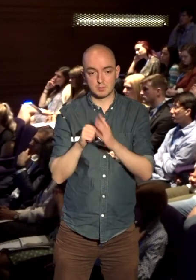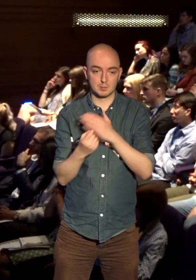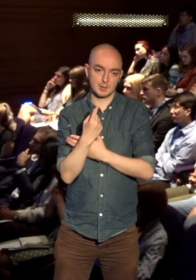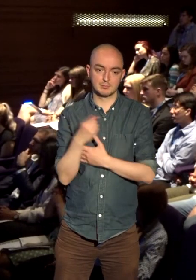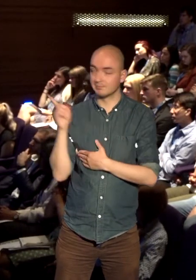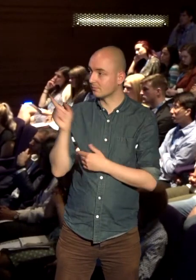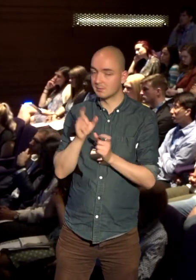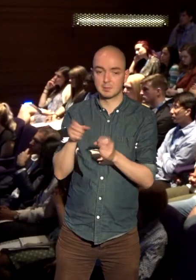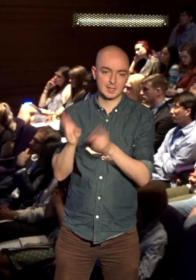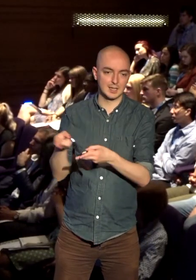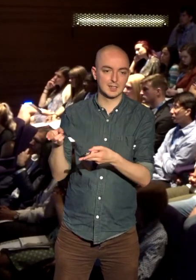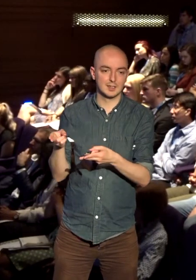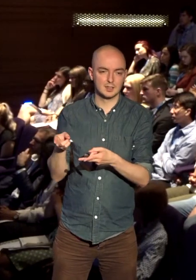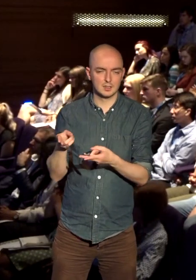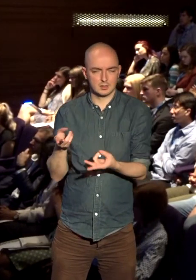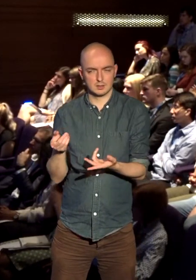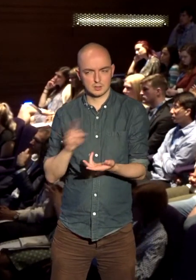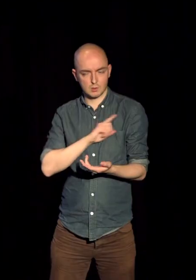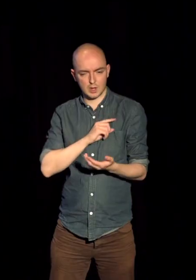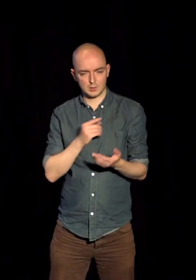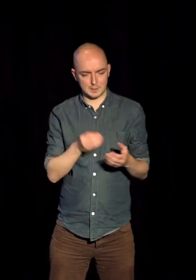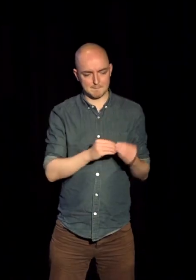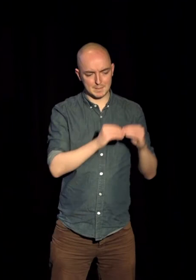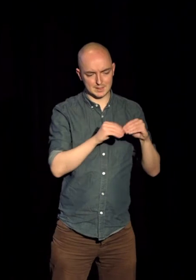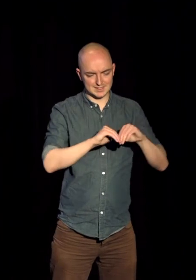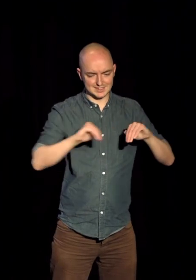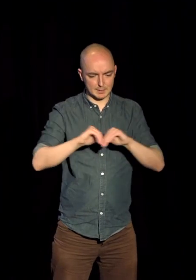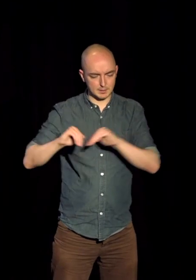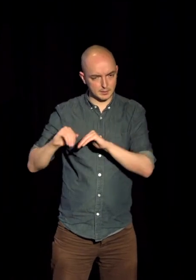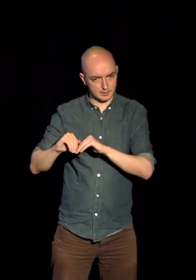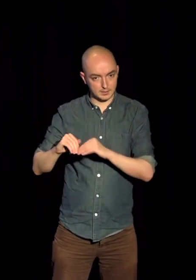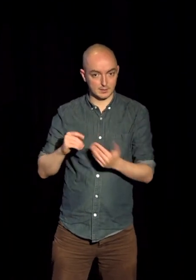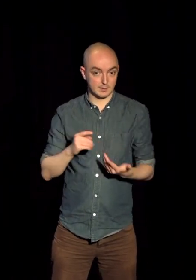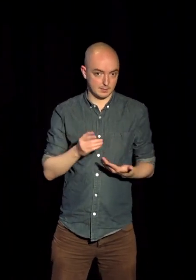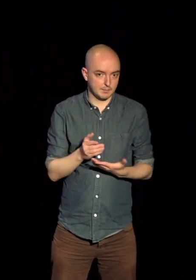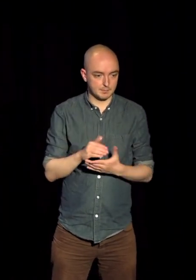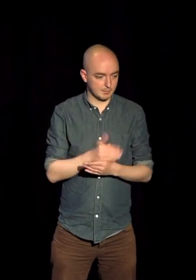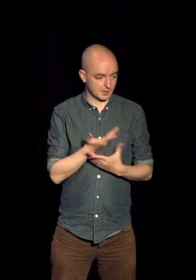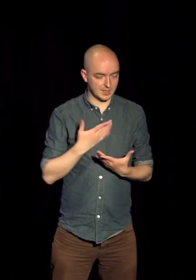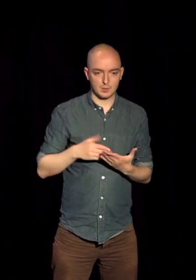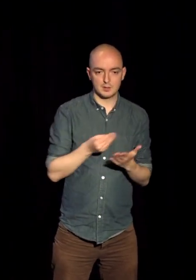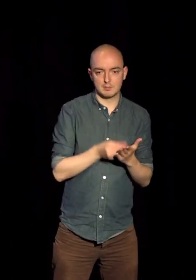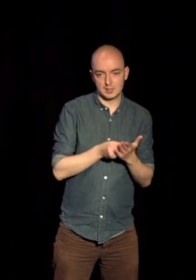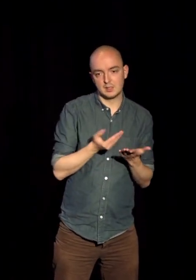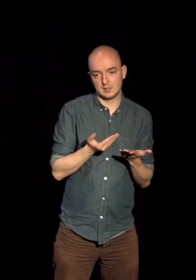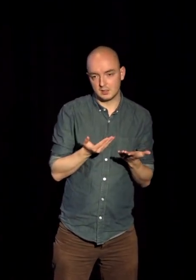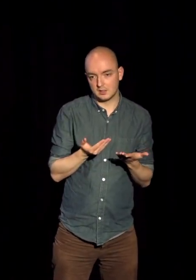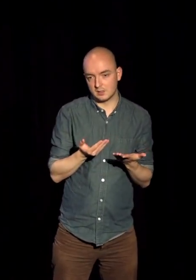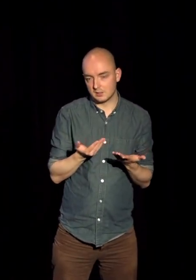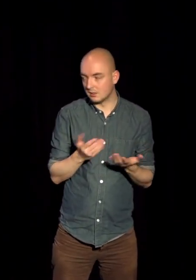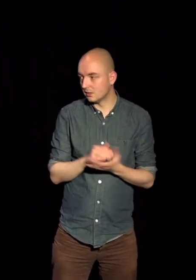you want, because then you can put money in different parts of the US, which is part of what you want to do, okay? So you